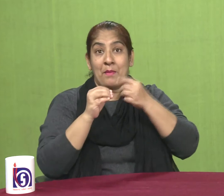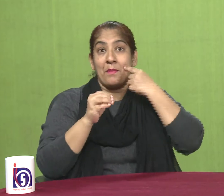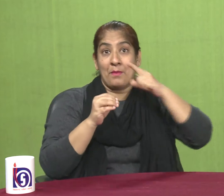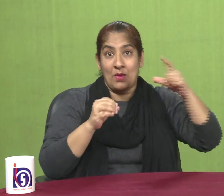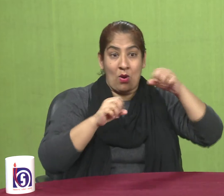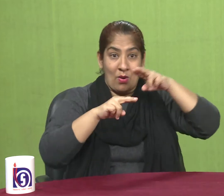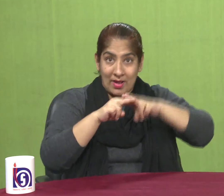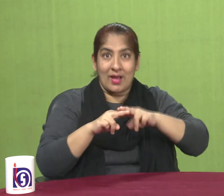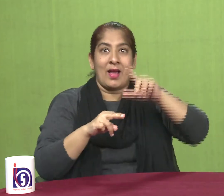bill of lading,